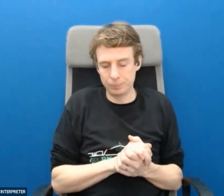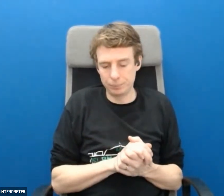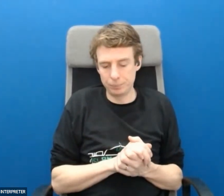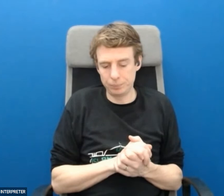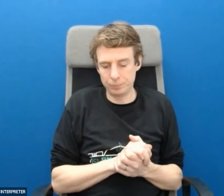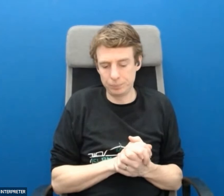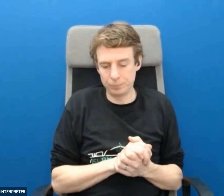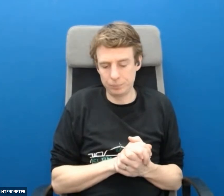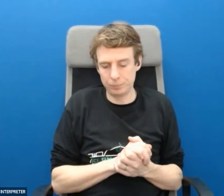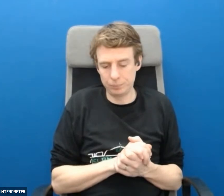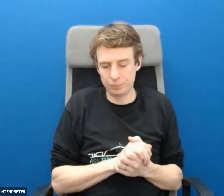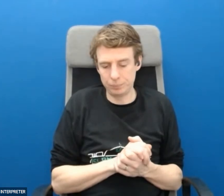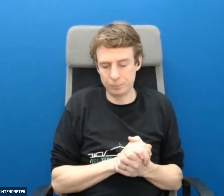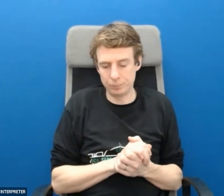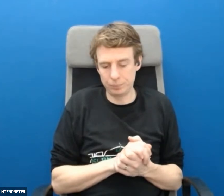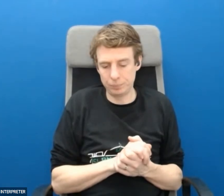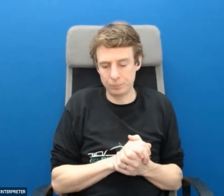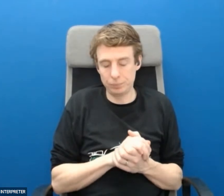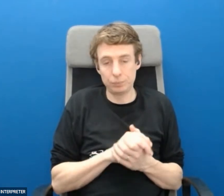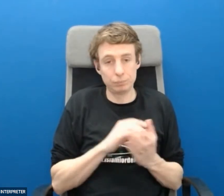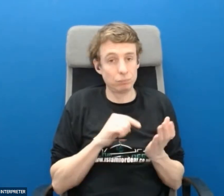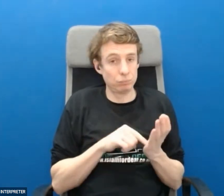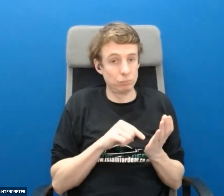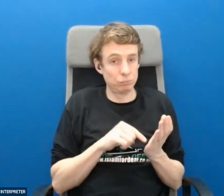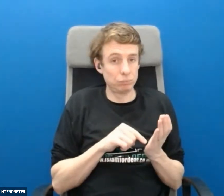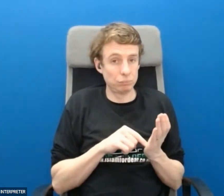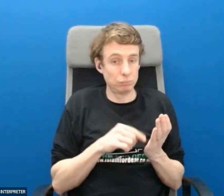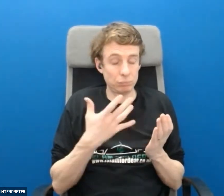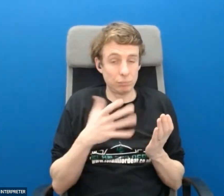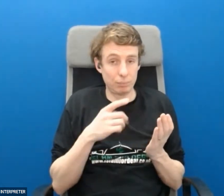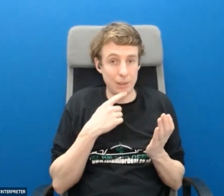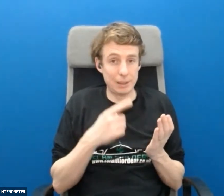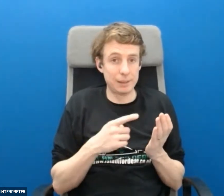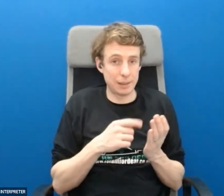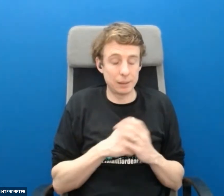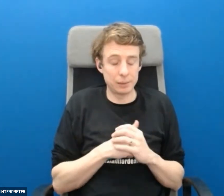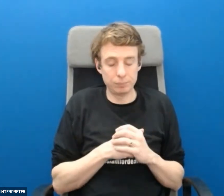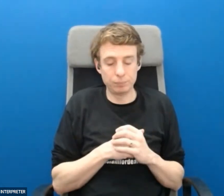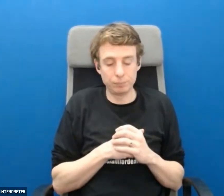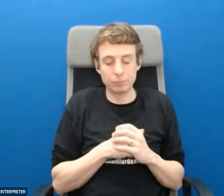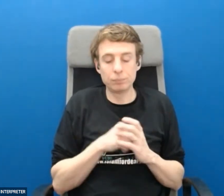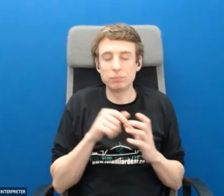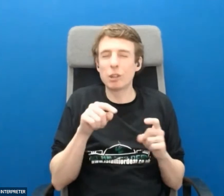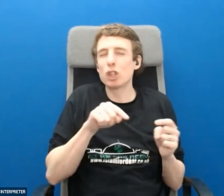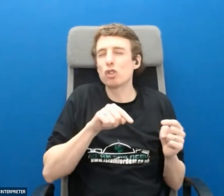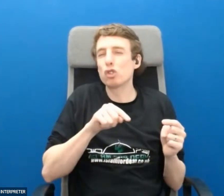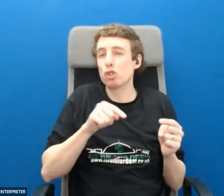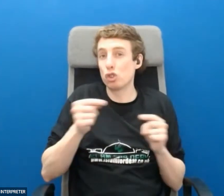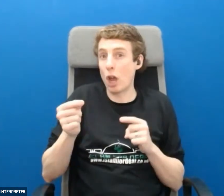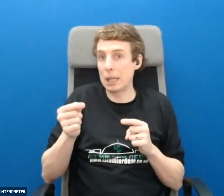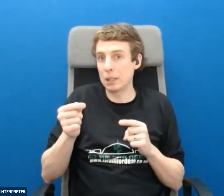He said that which means, and it's a challenge. It's a challenge to the people.